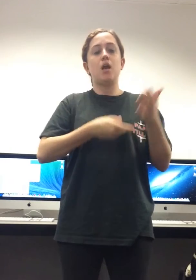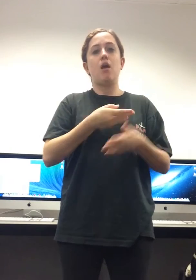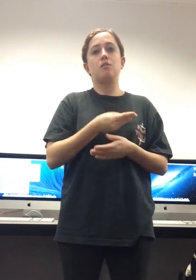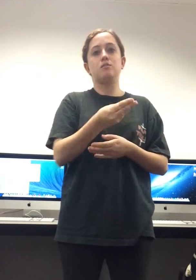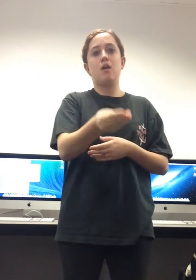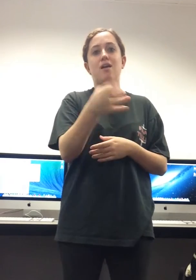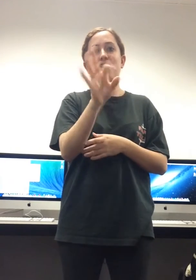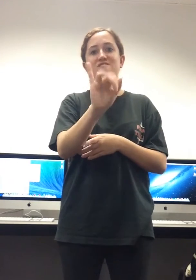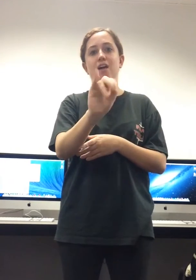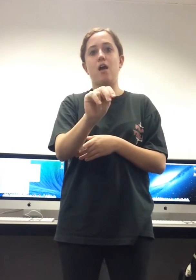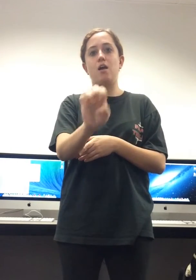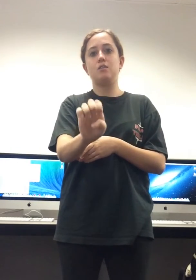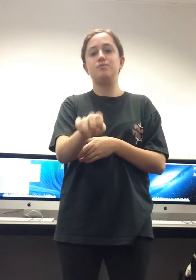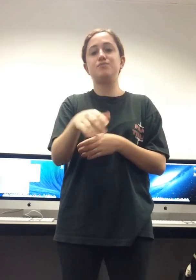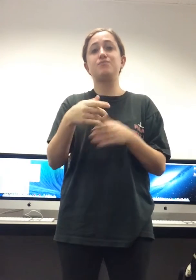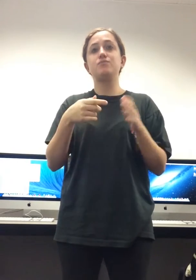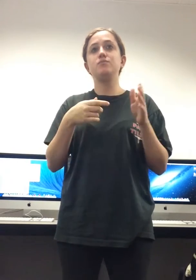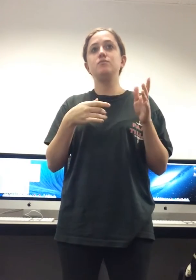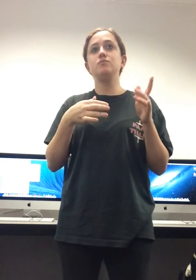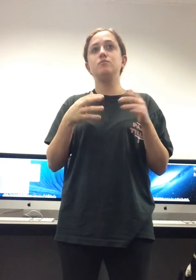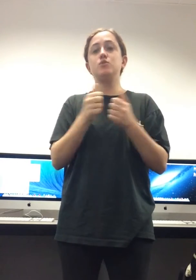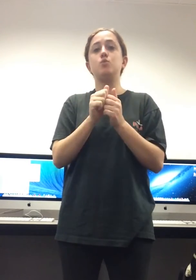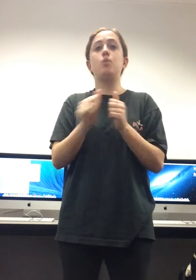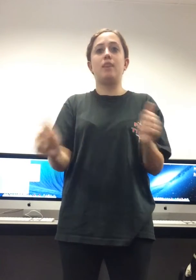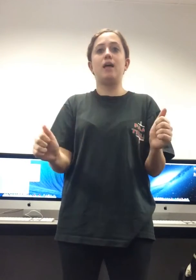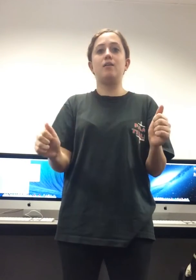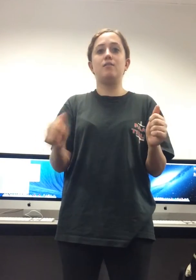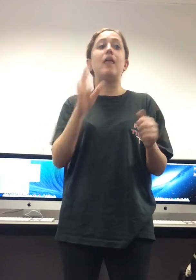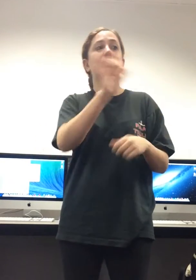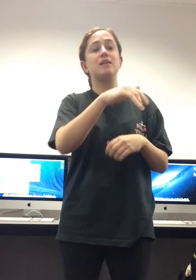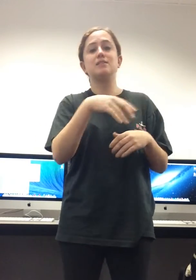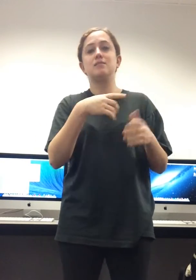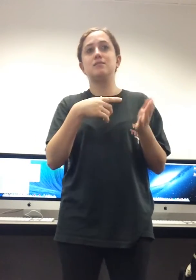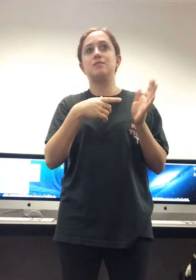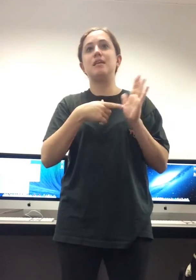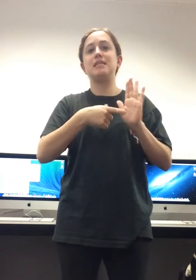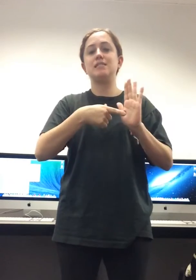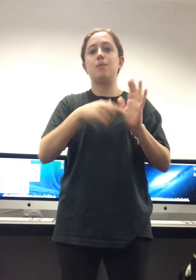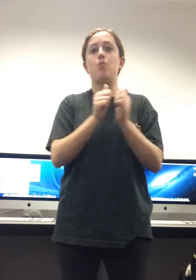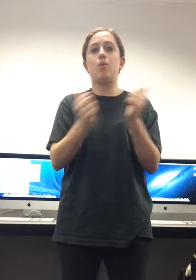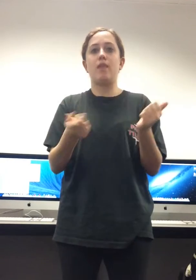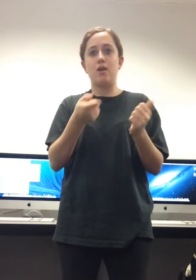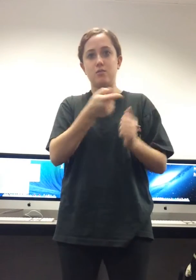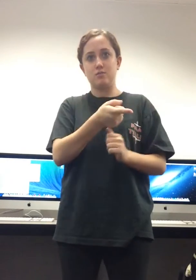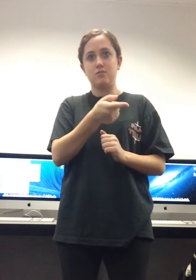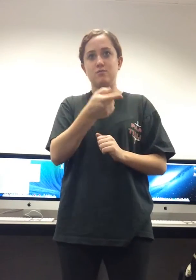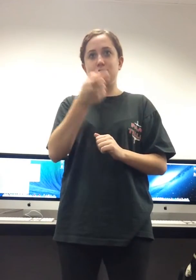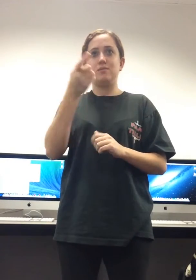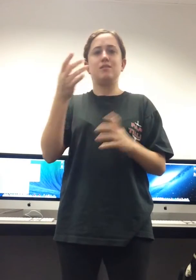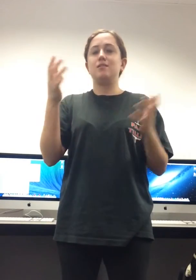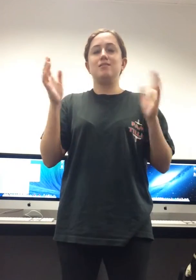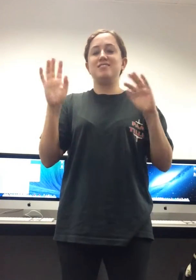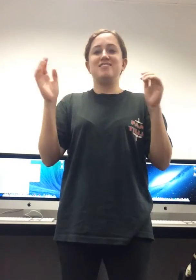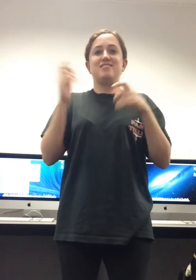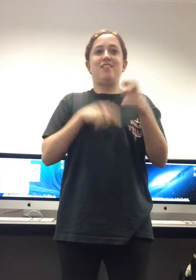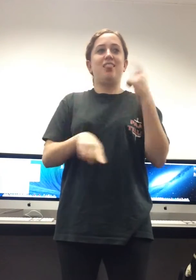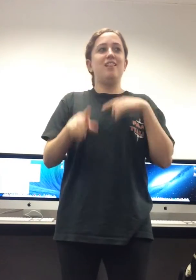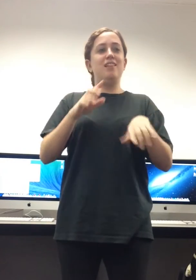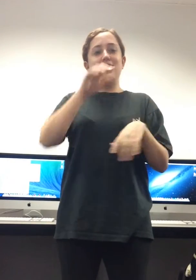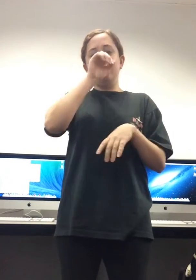government restriction can be seen in Upton Sinclair's book, The Jungle. Upton